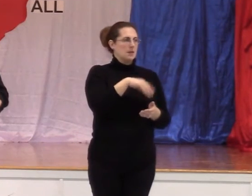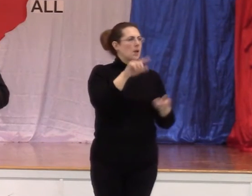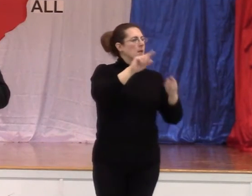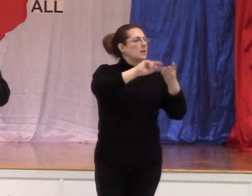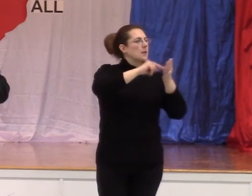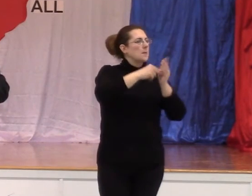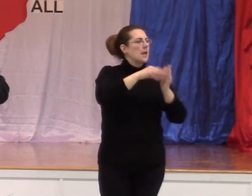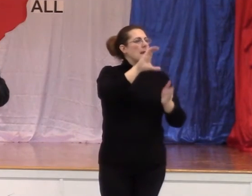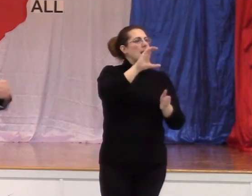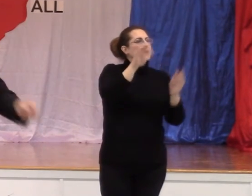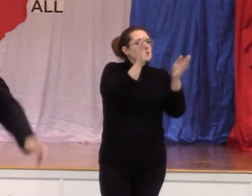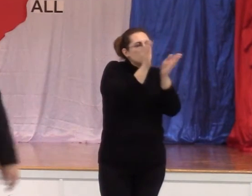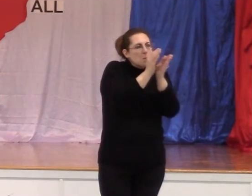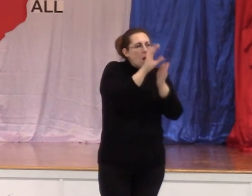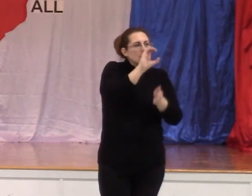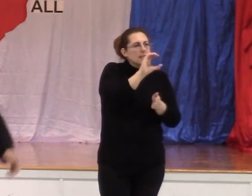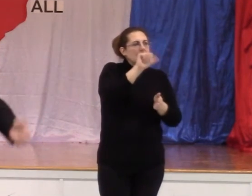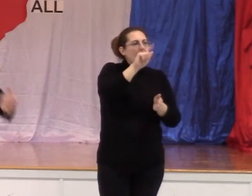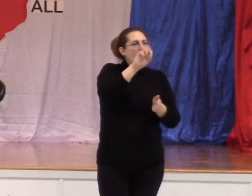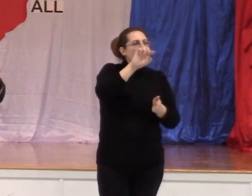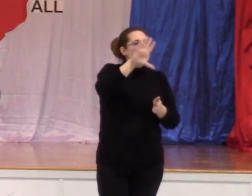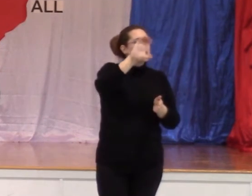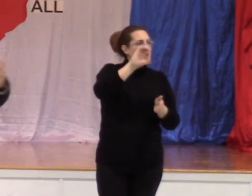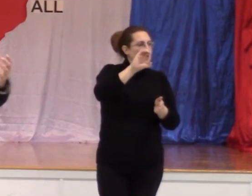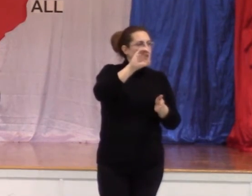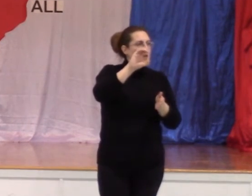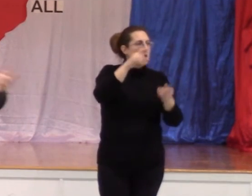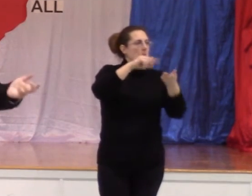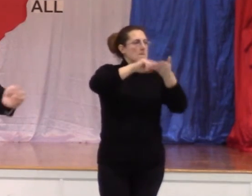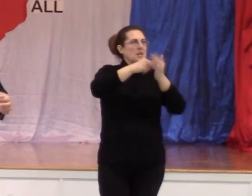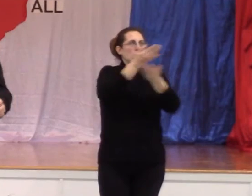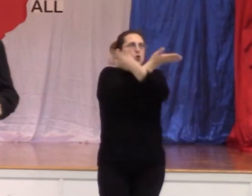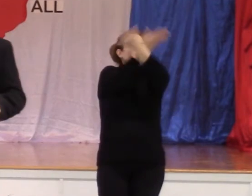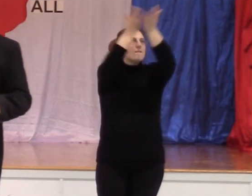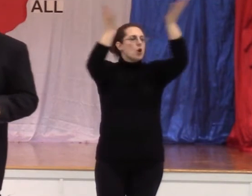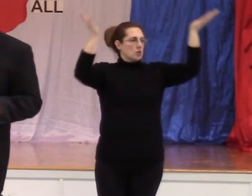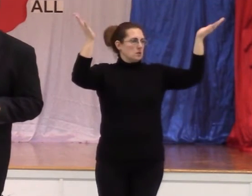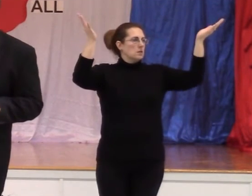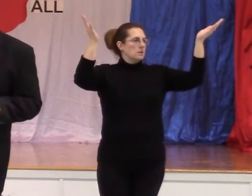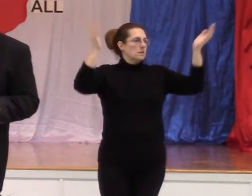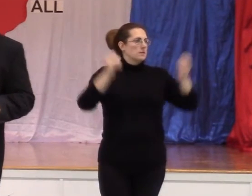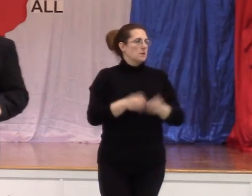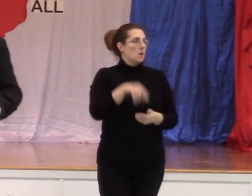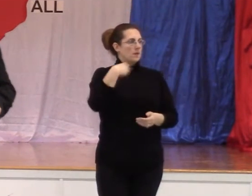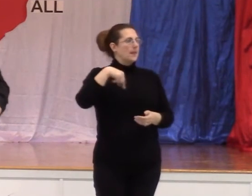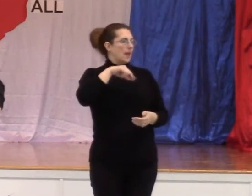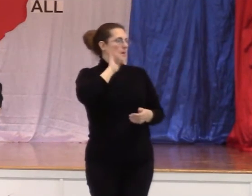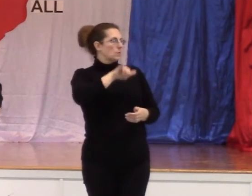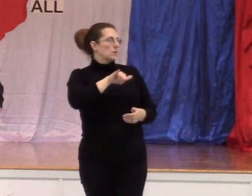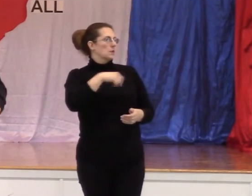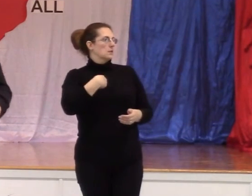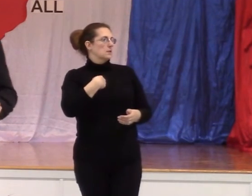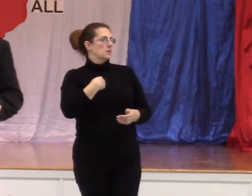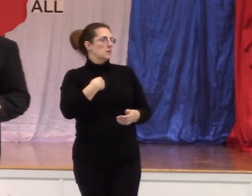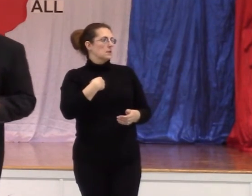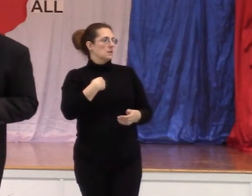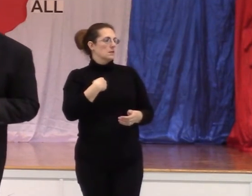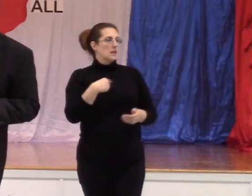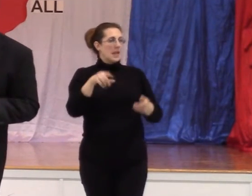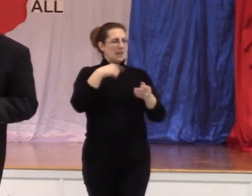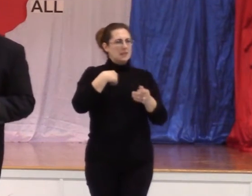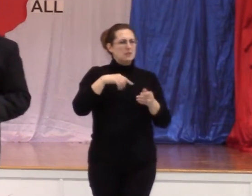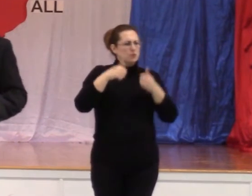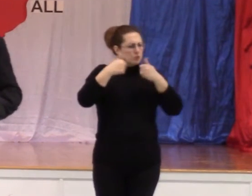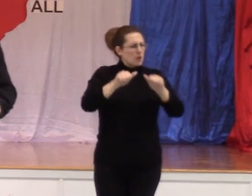Right? Calvin, of course, also, because he's of this kind of same twinge, he has no problem with bringing up theocracies and trying to rule